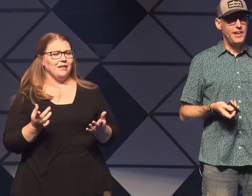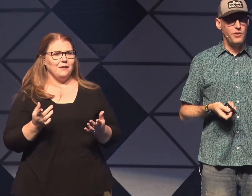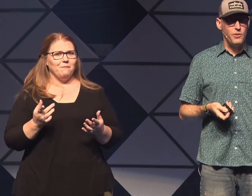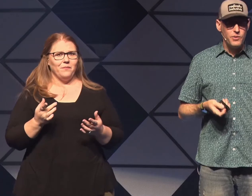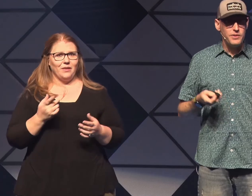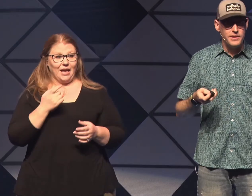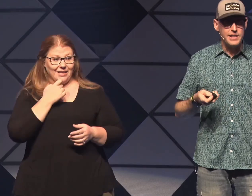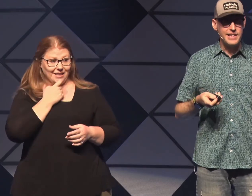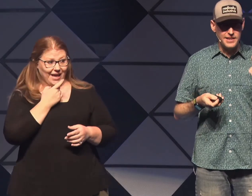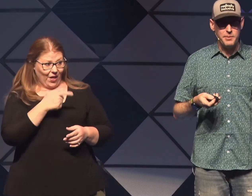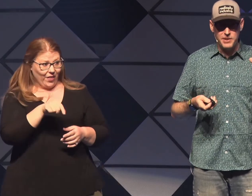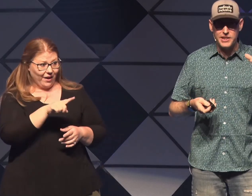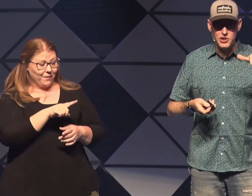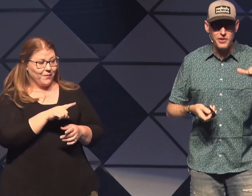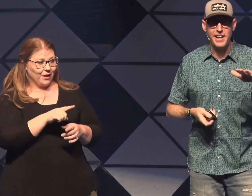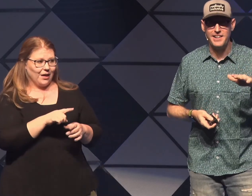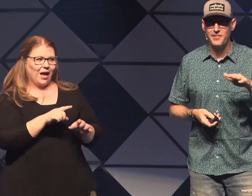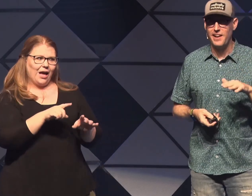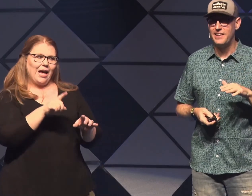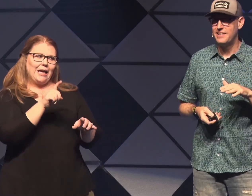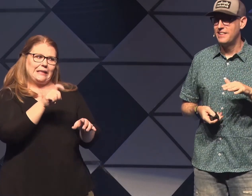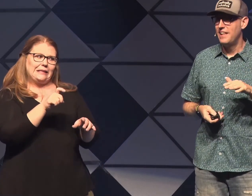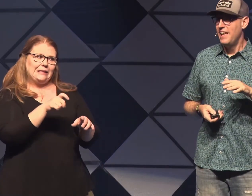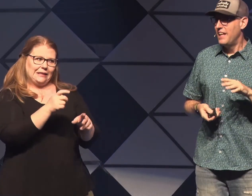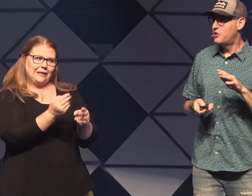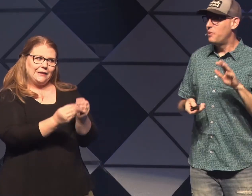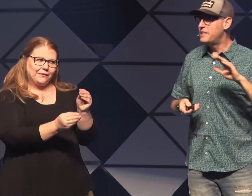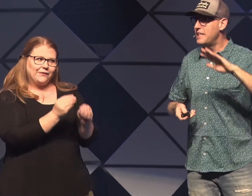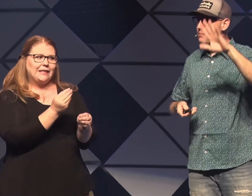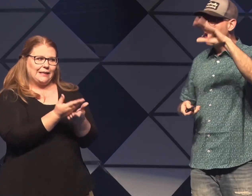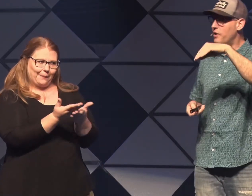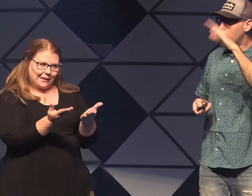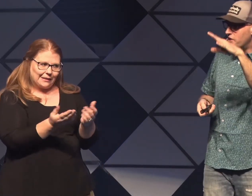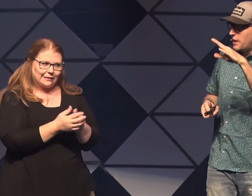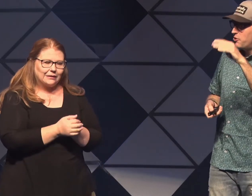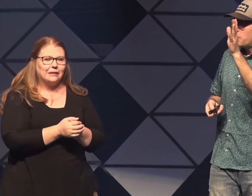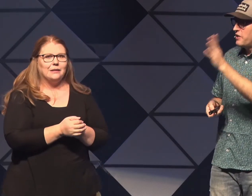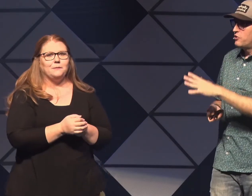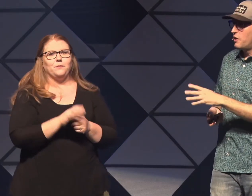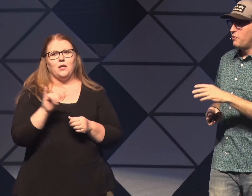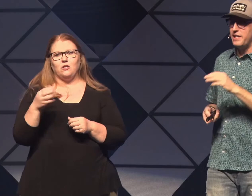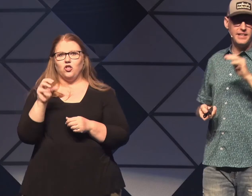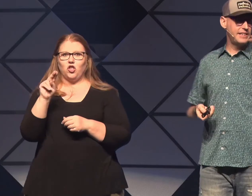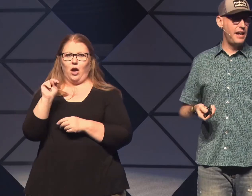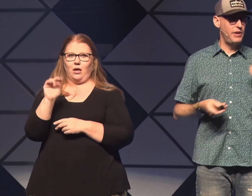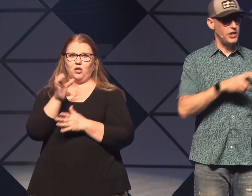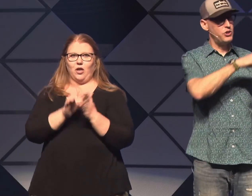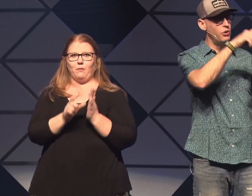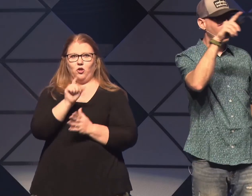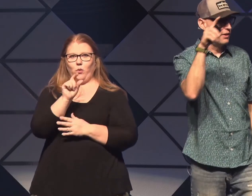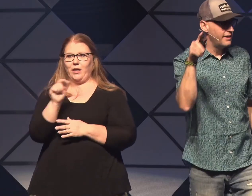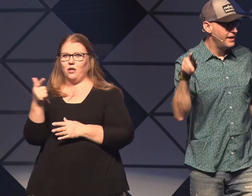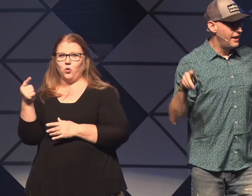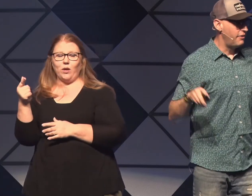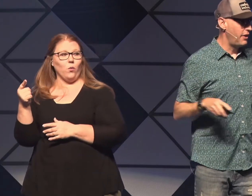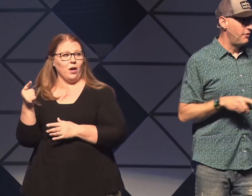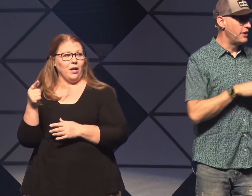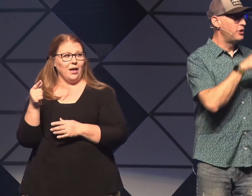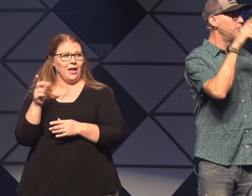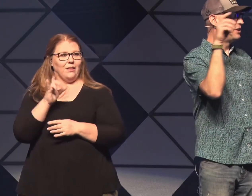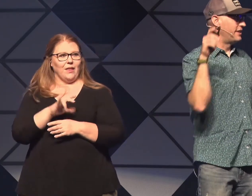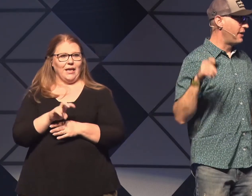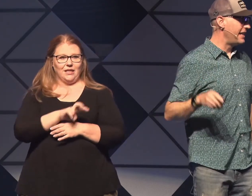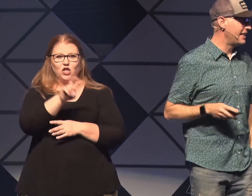to say, let's get some things straight, right? And so we see him go in John chapter 20 through 21, he does kind of like a tour